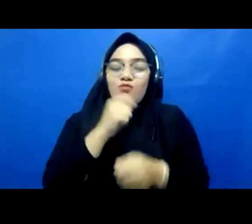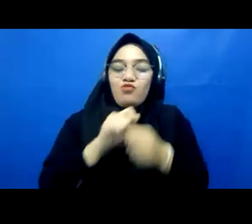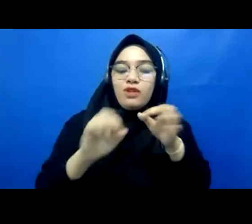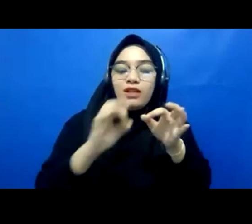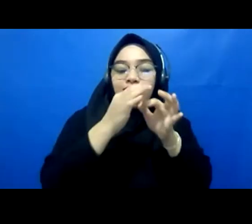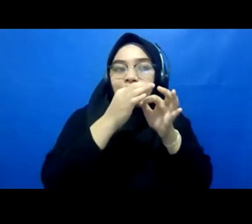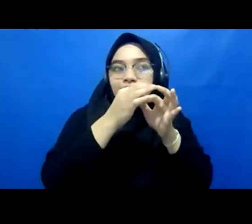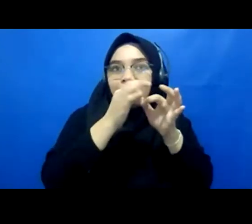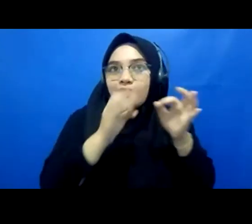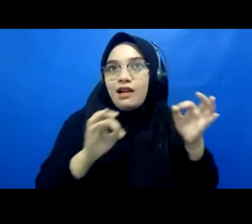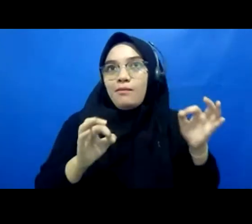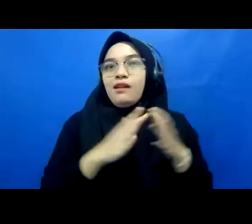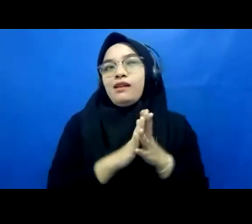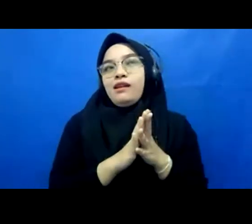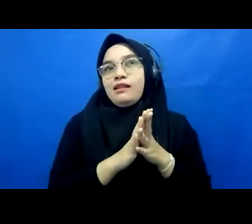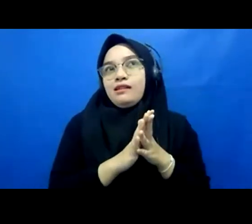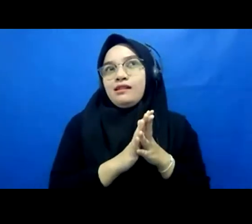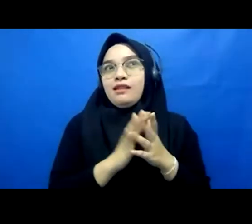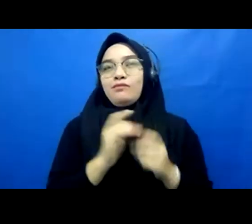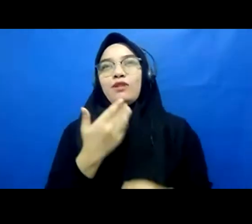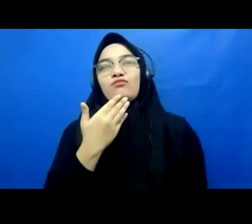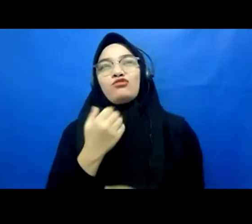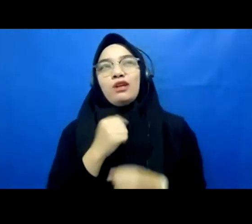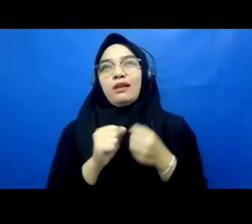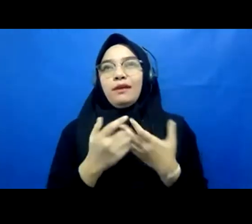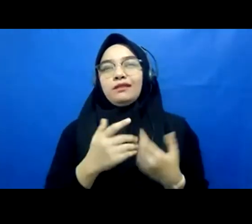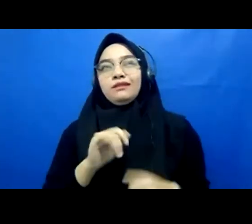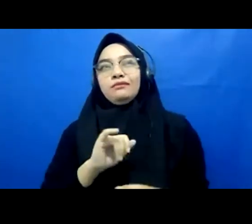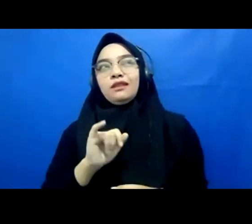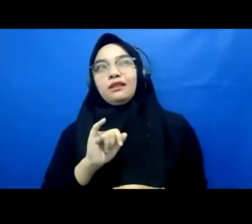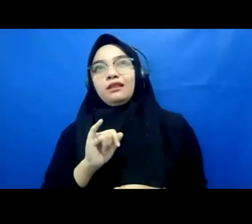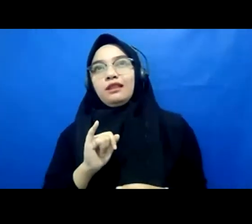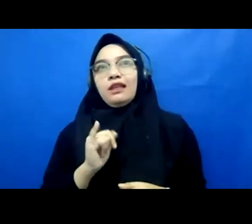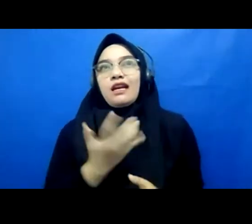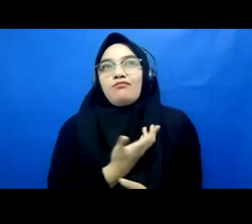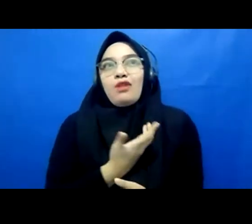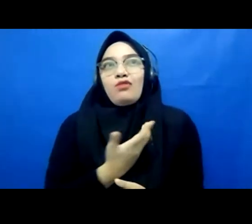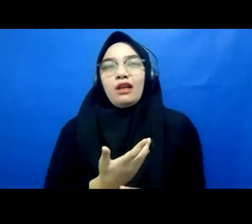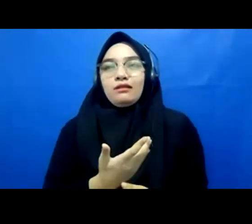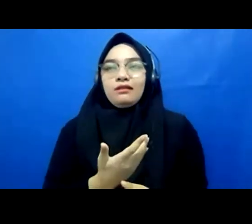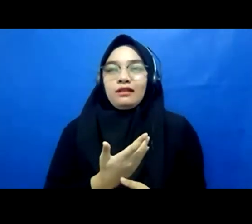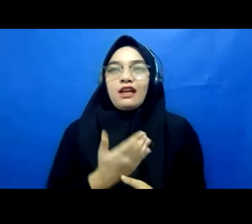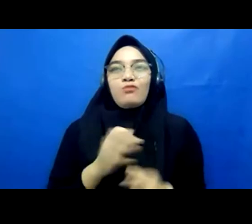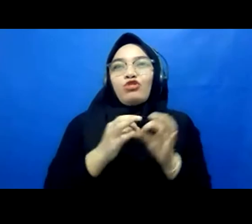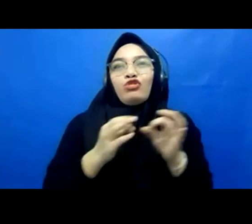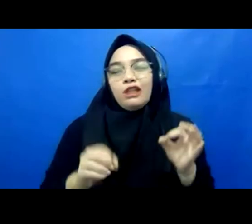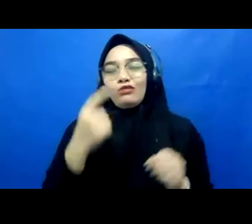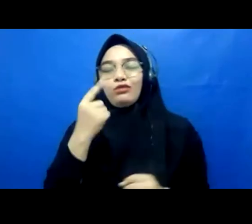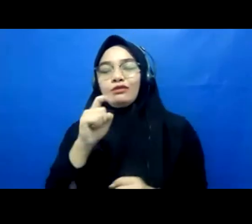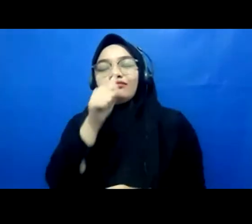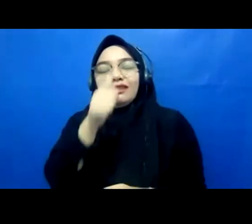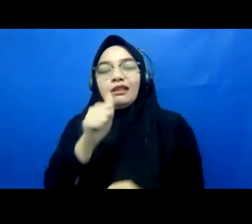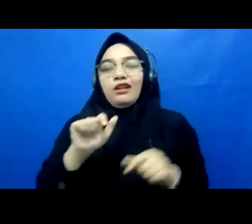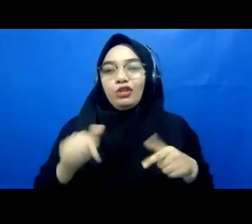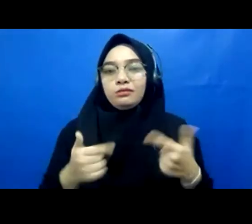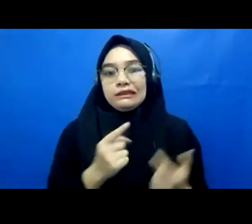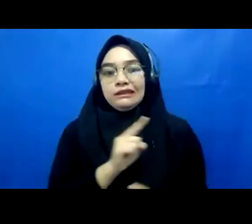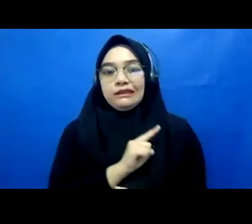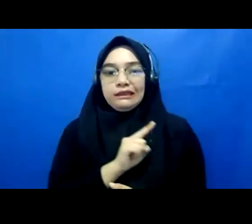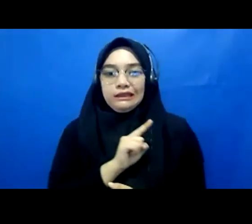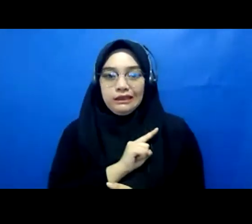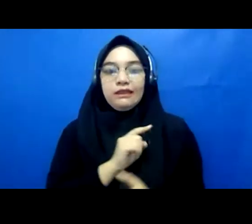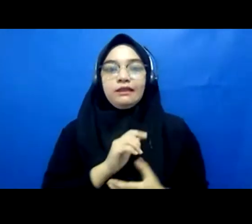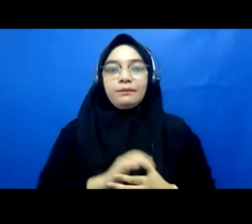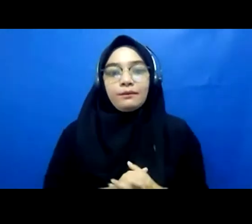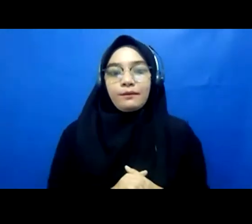to live their own life, which is very important for us. That's a big success for us, because we want to change life, not about the number, but about the